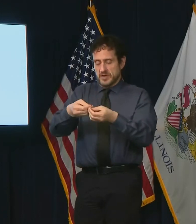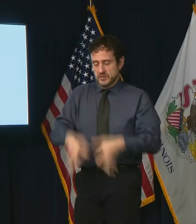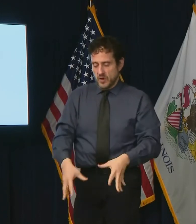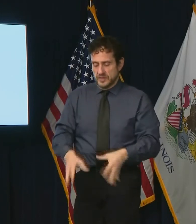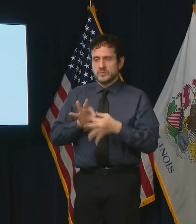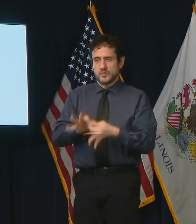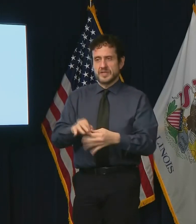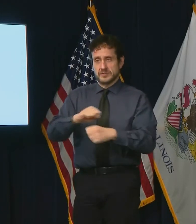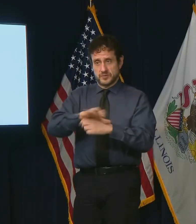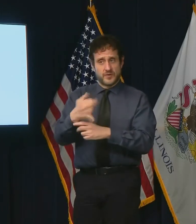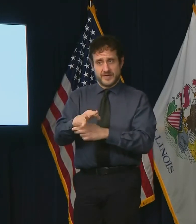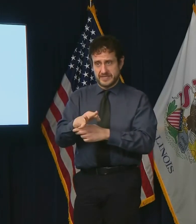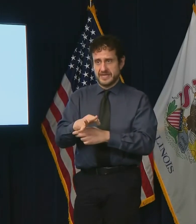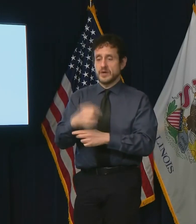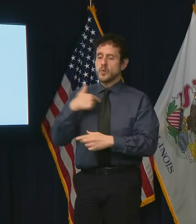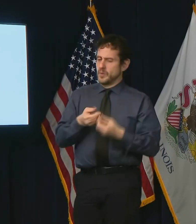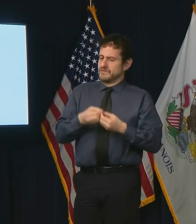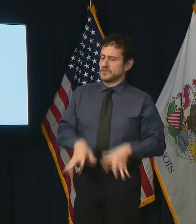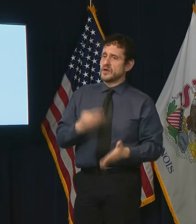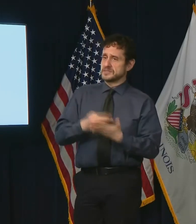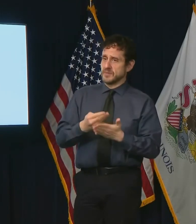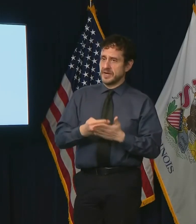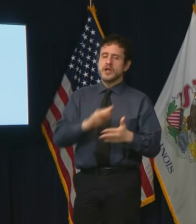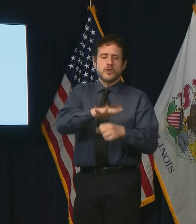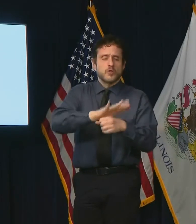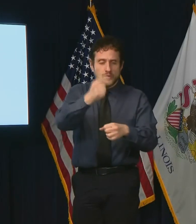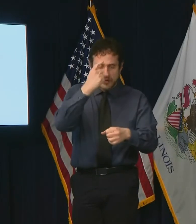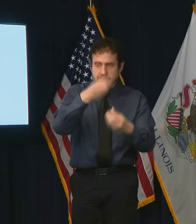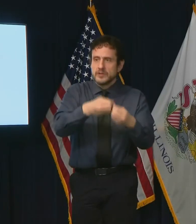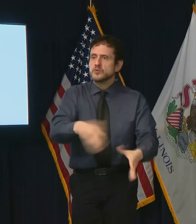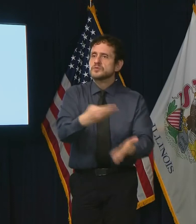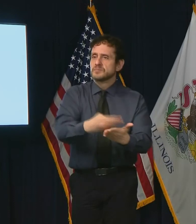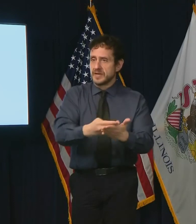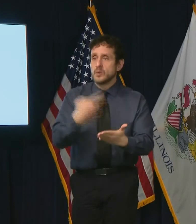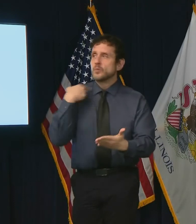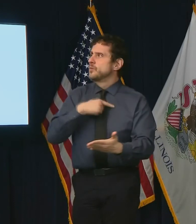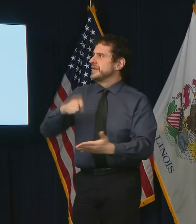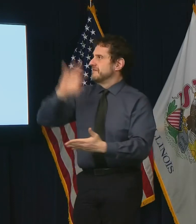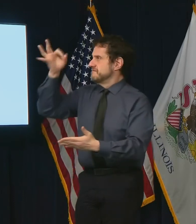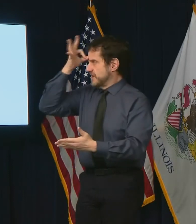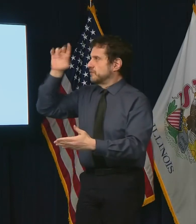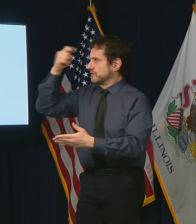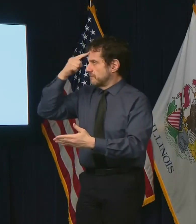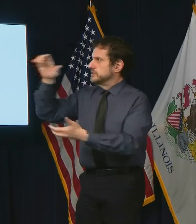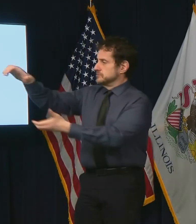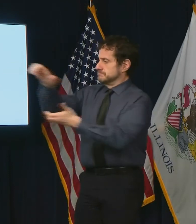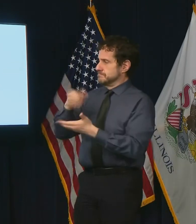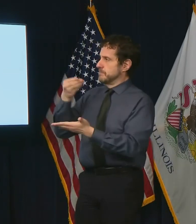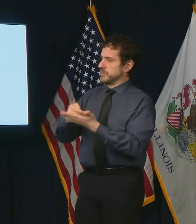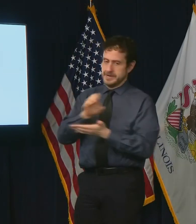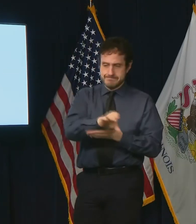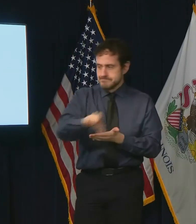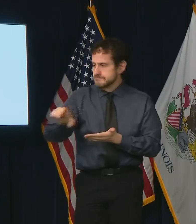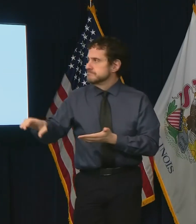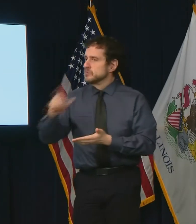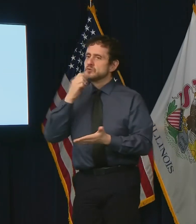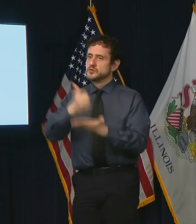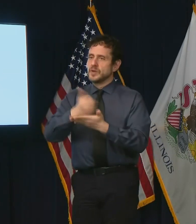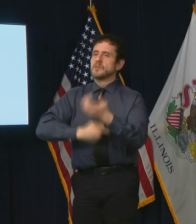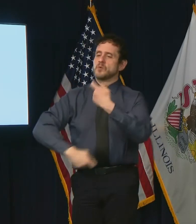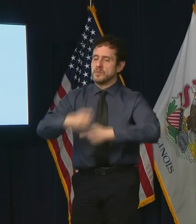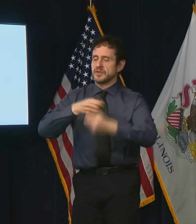of COVID. So those are two very important things that I've talked to the transition team about, a few others, but I would say those